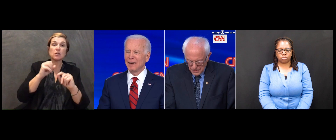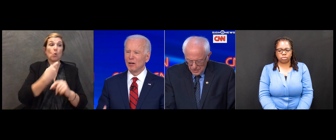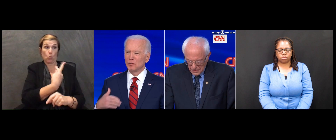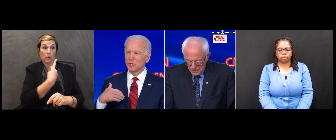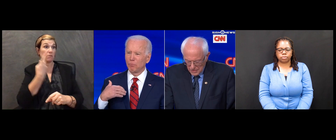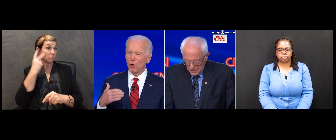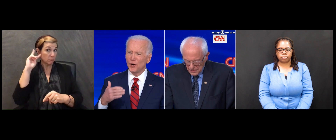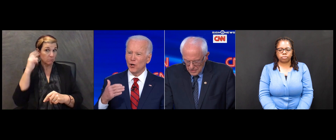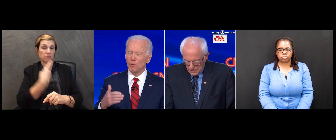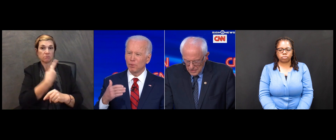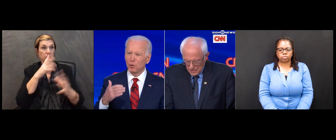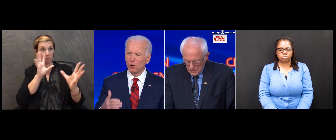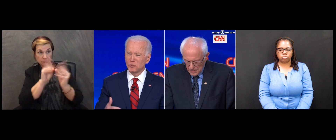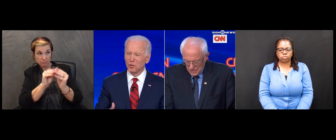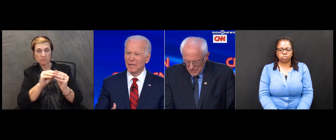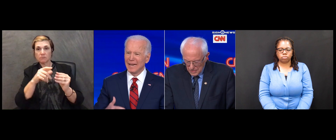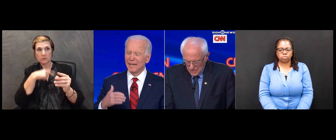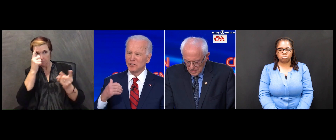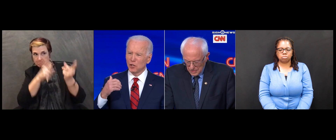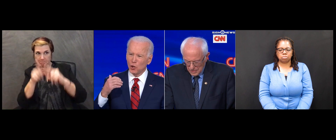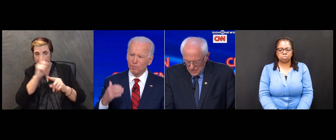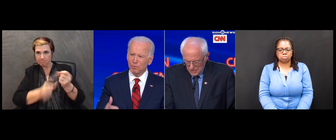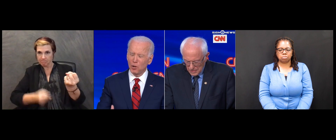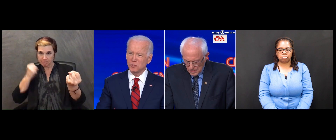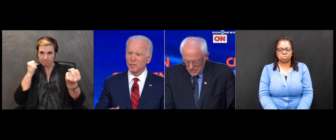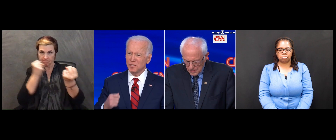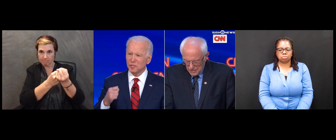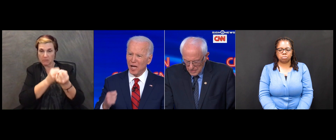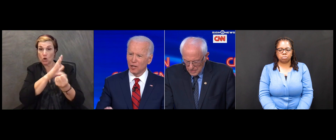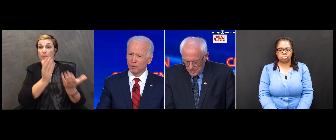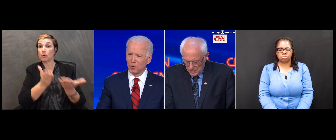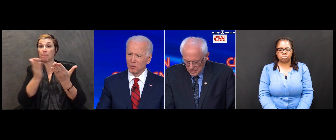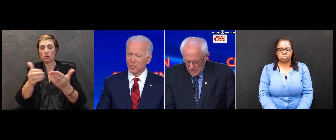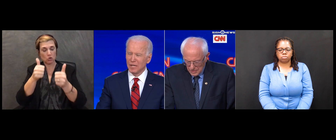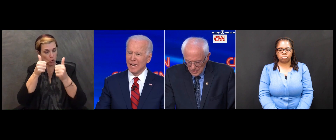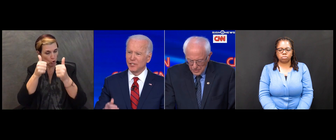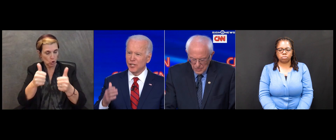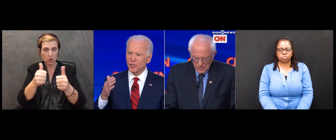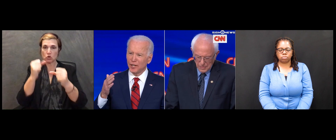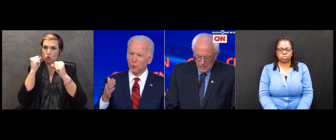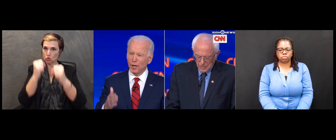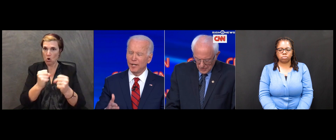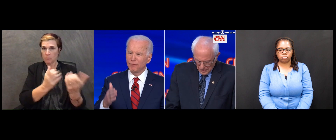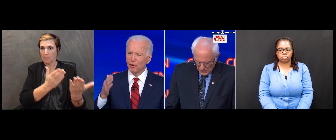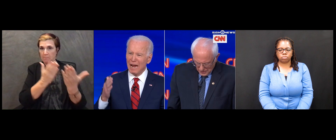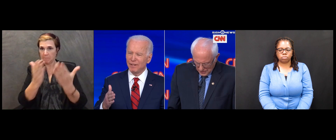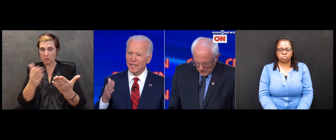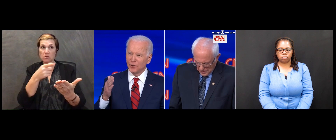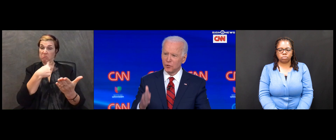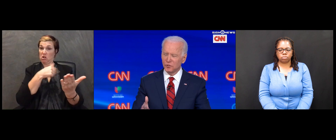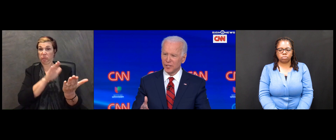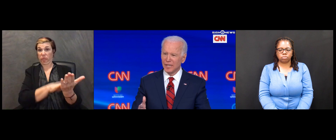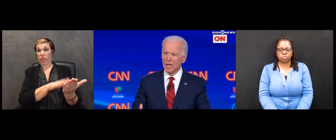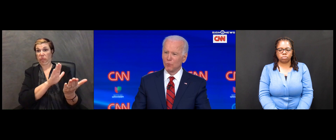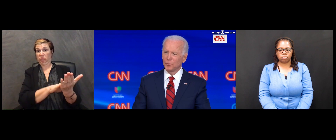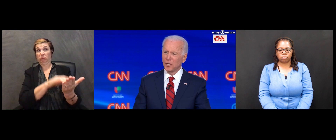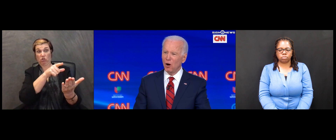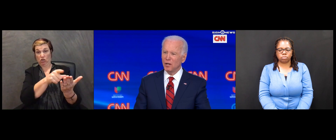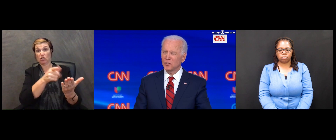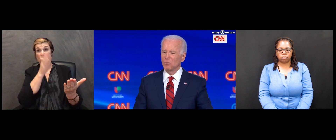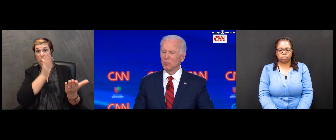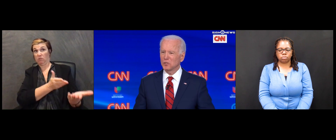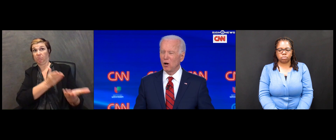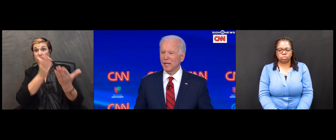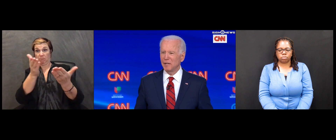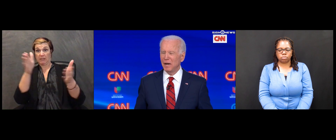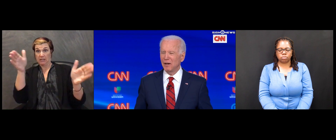and I supported her proposal. And it's a good proposal. It's a solid proposal. And she should get credit for having introduced it. With